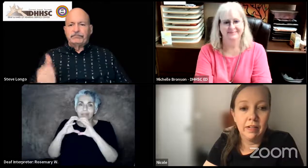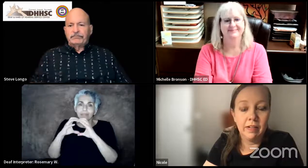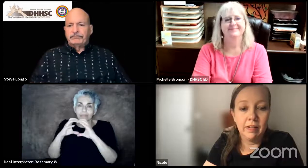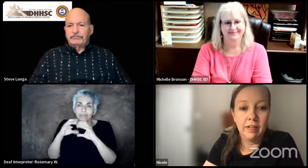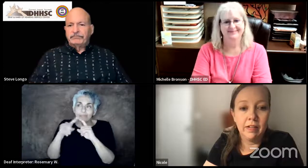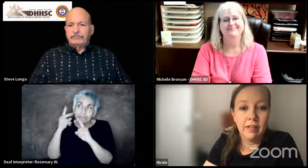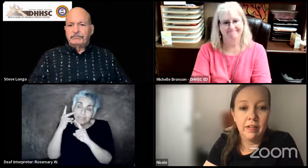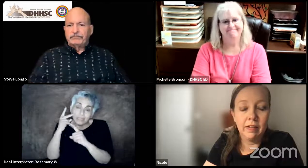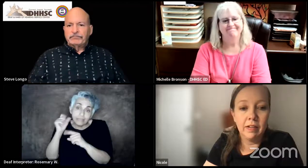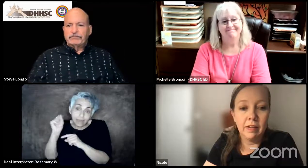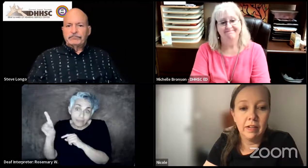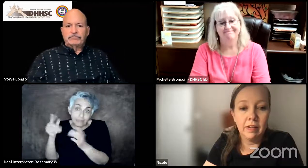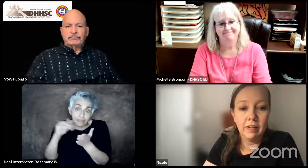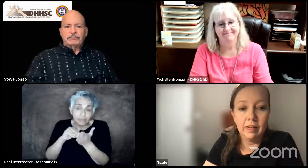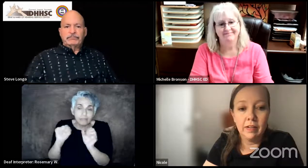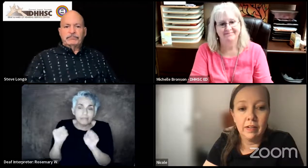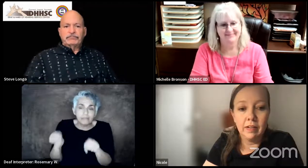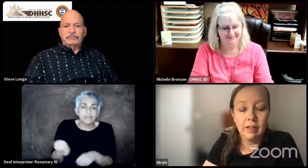for the matching.